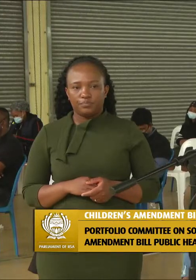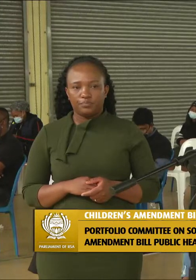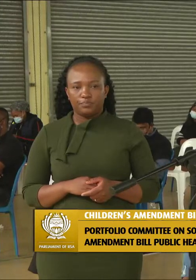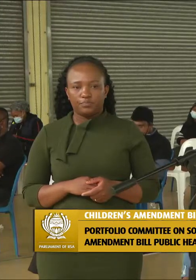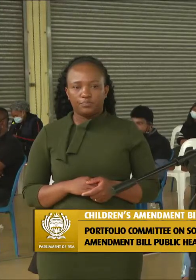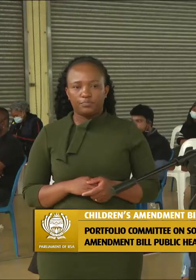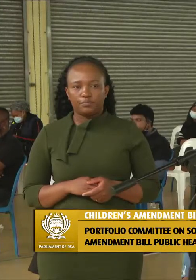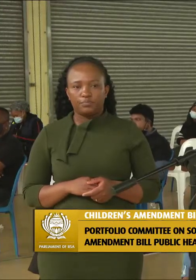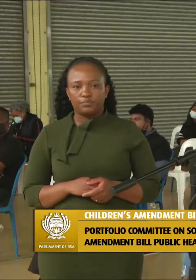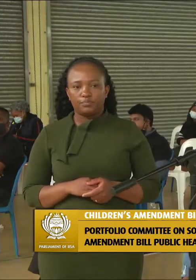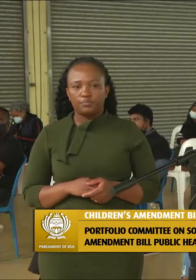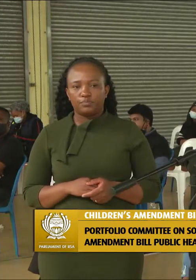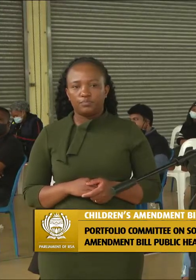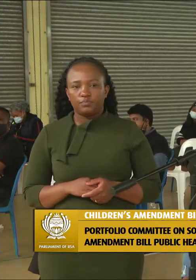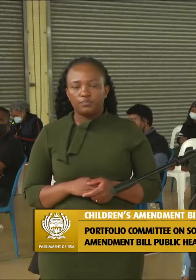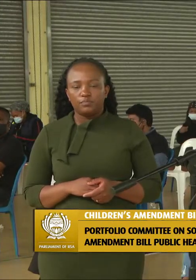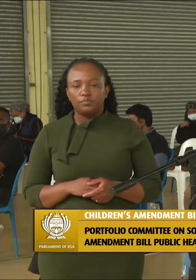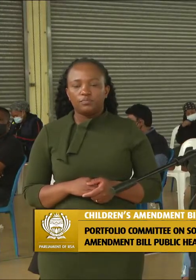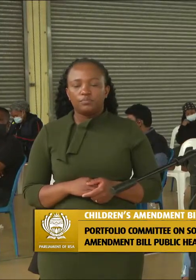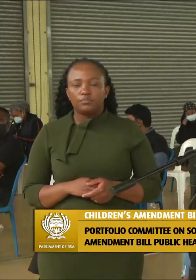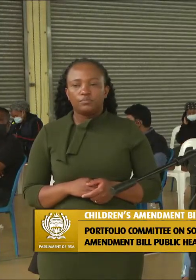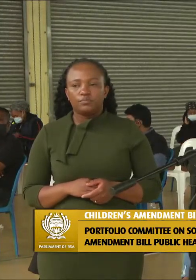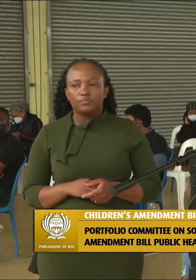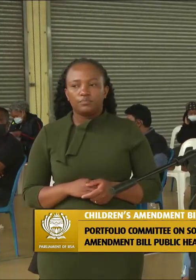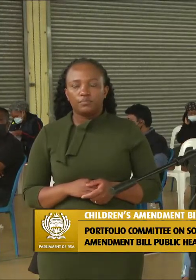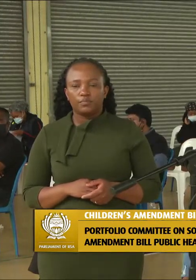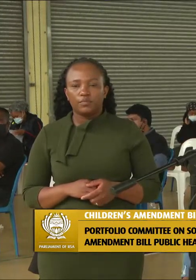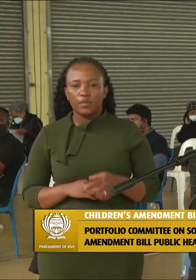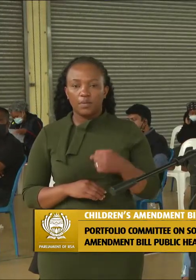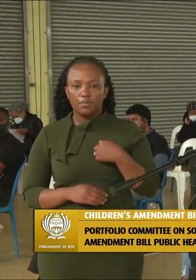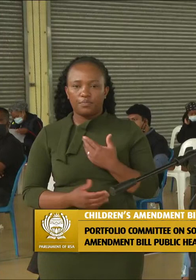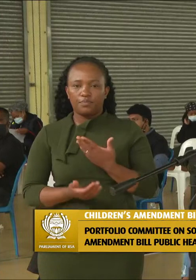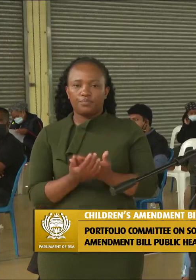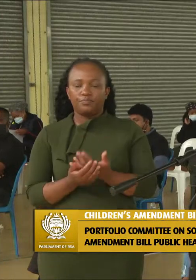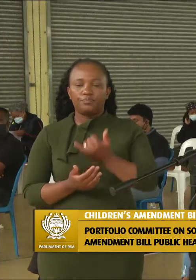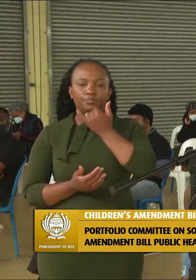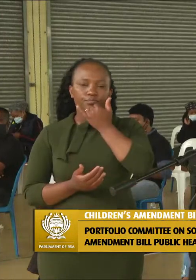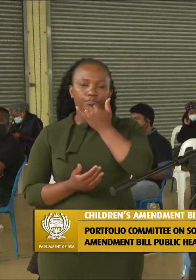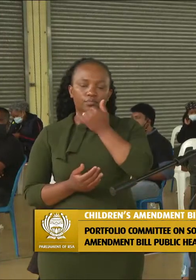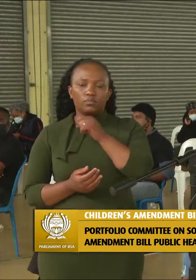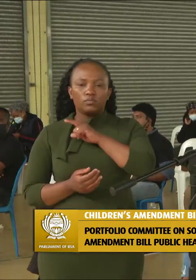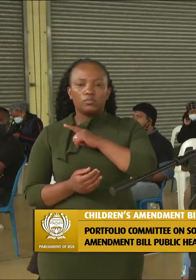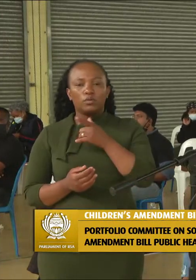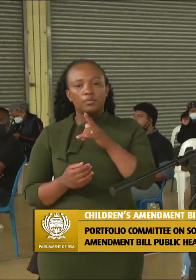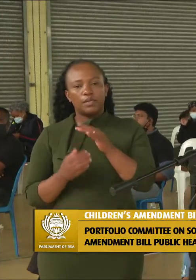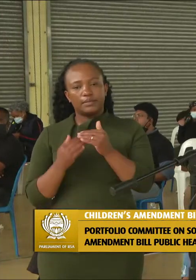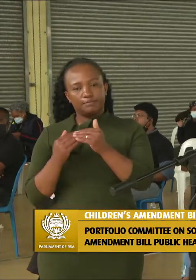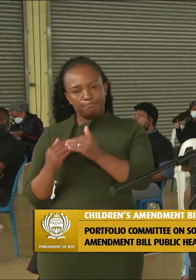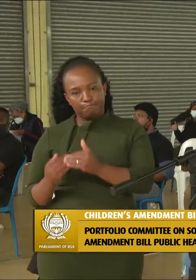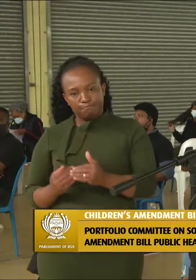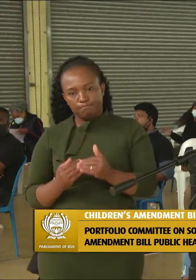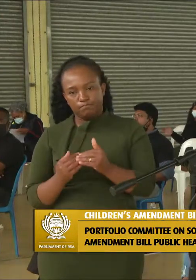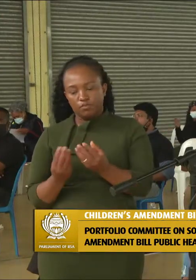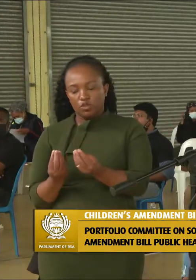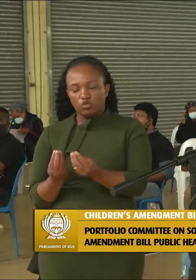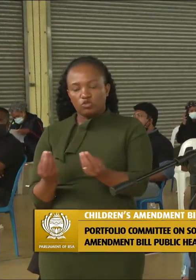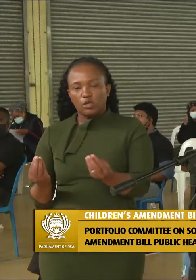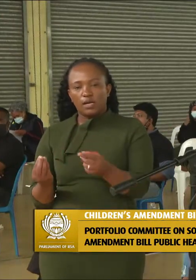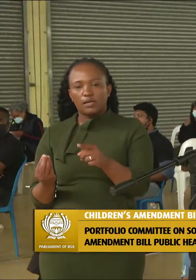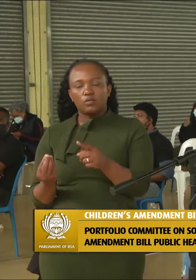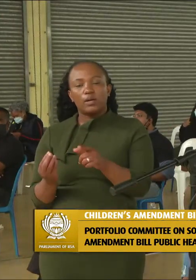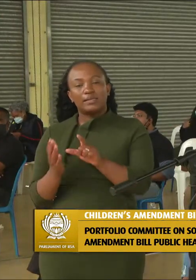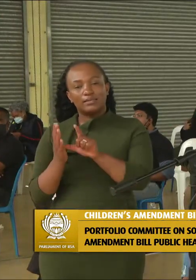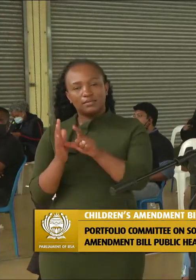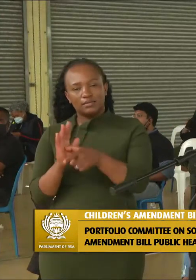disability. Bengakujabulela mangabe uhulumeni wethu engaphinde futhi ababhekelele abantwana abaphila